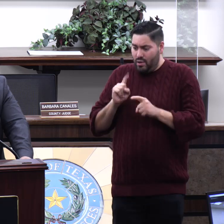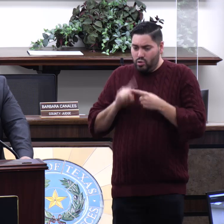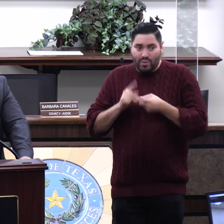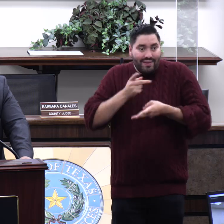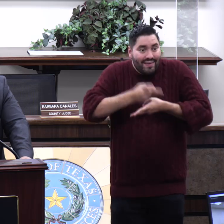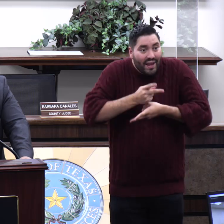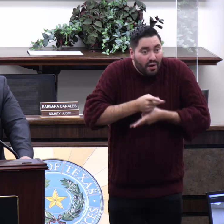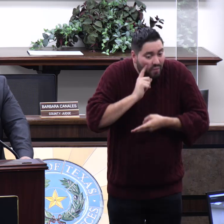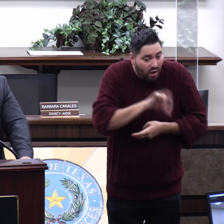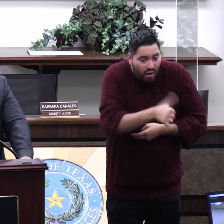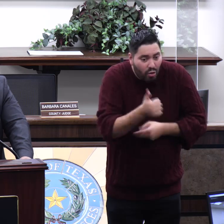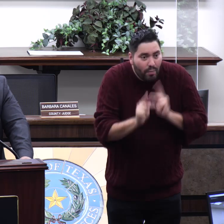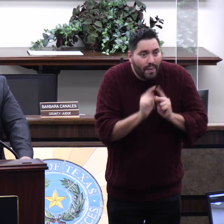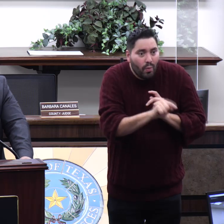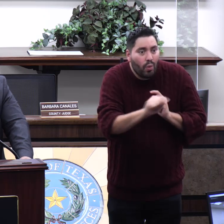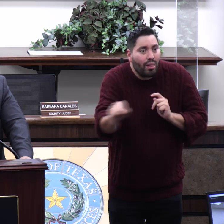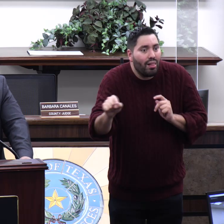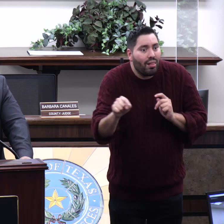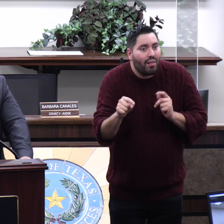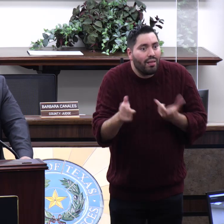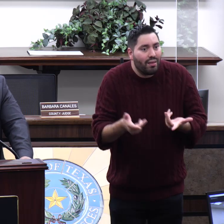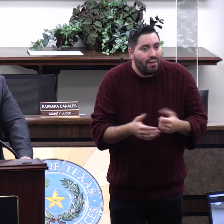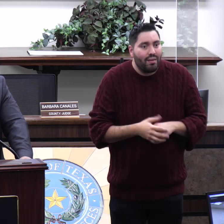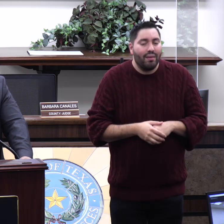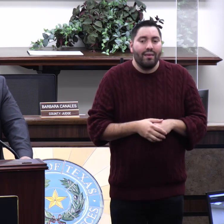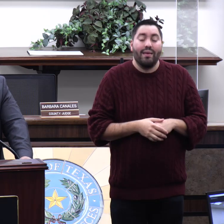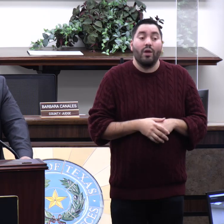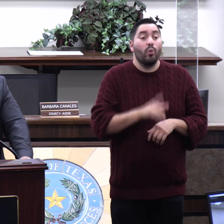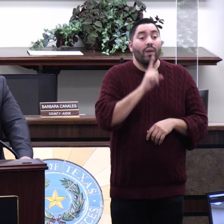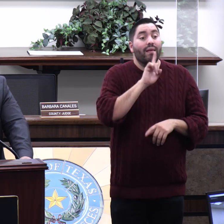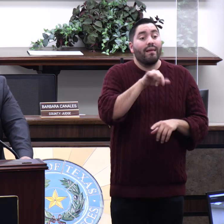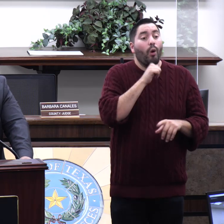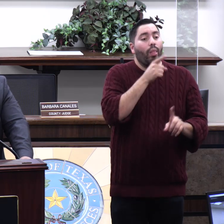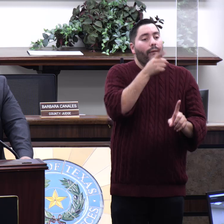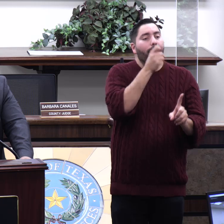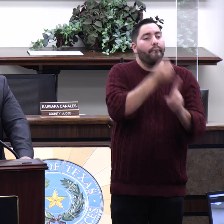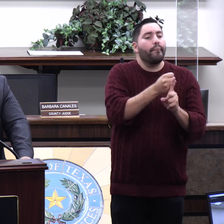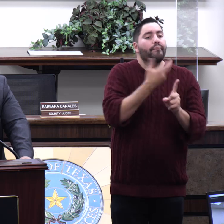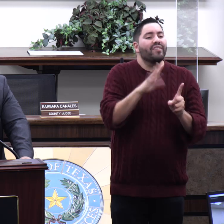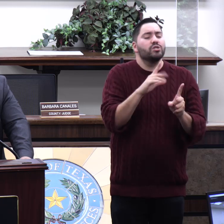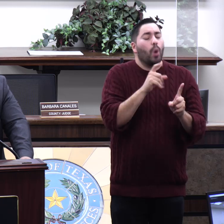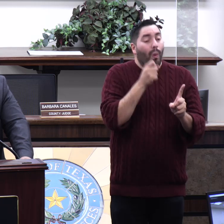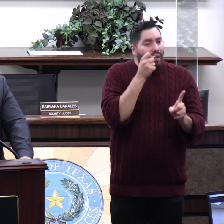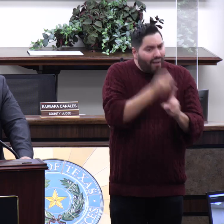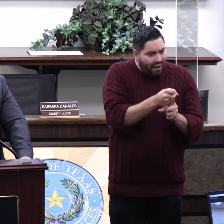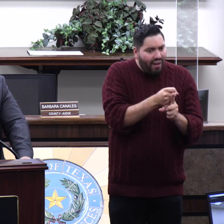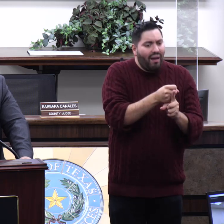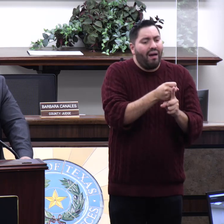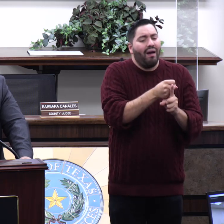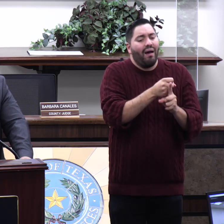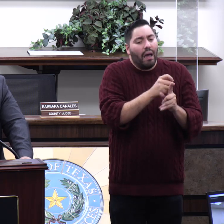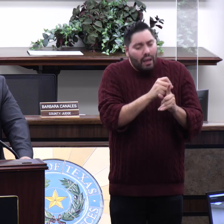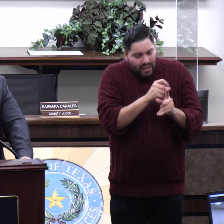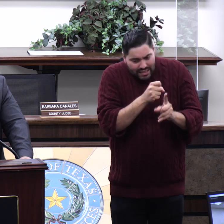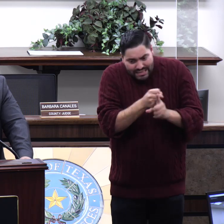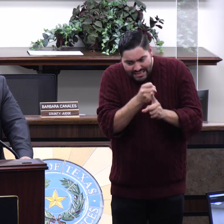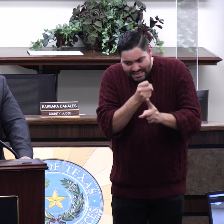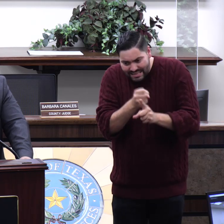other people in our community. There is a collateral effect when there is a surge on any healthcare